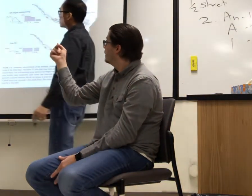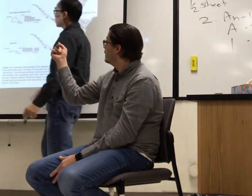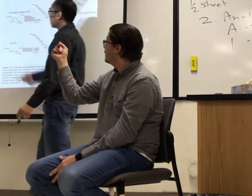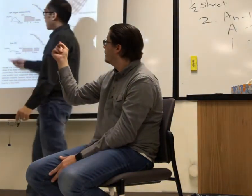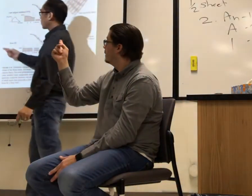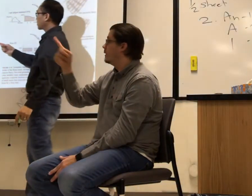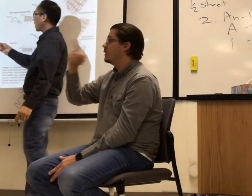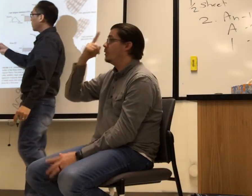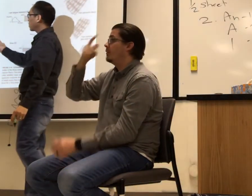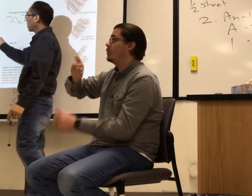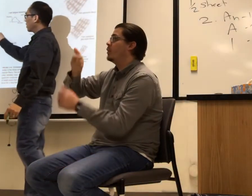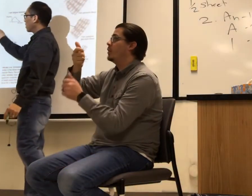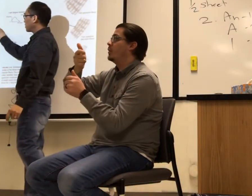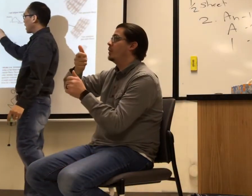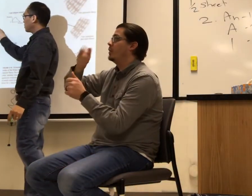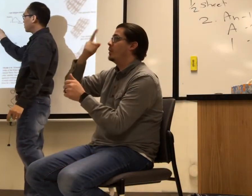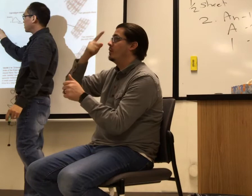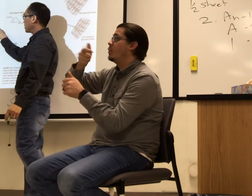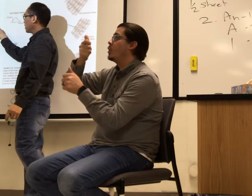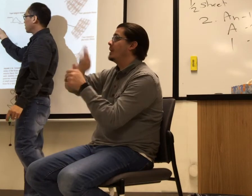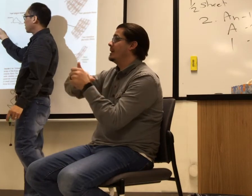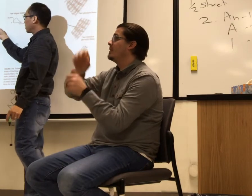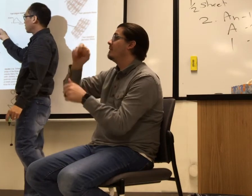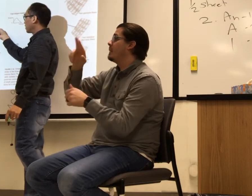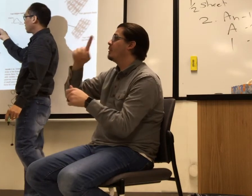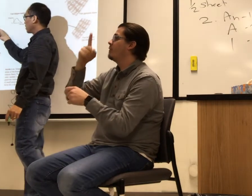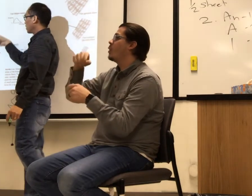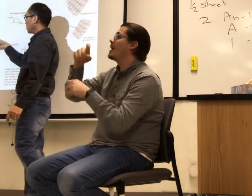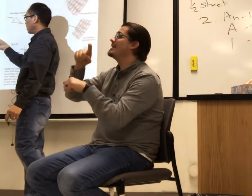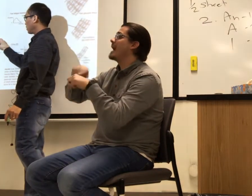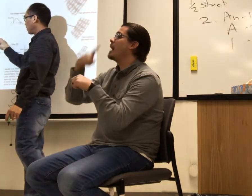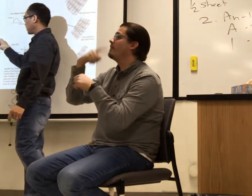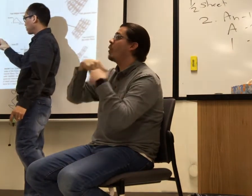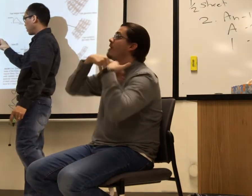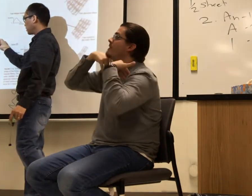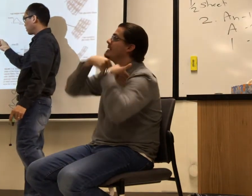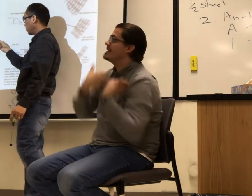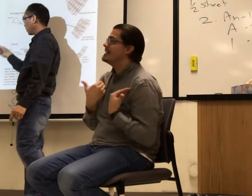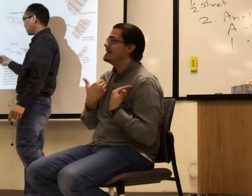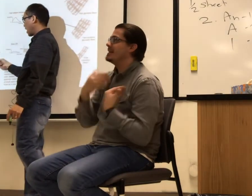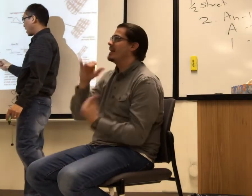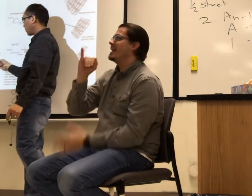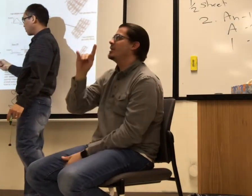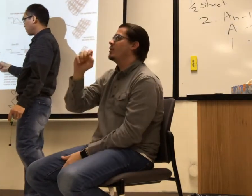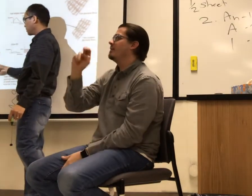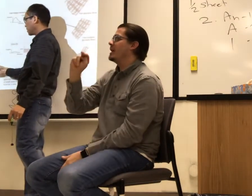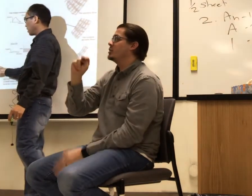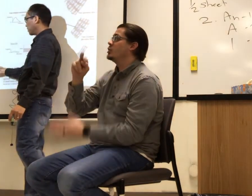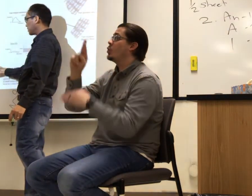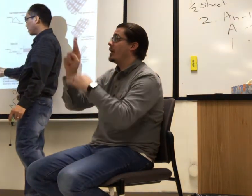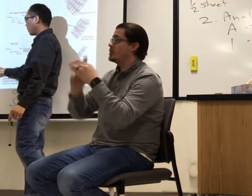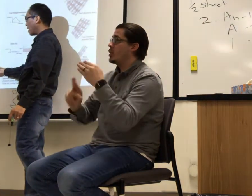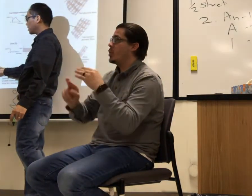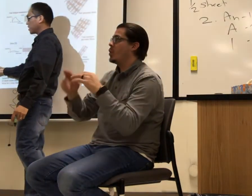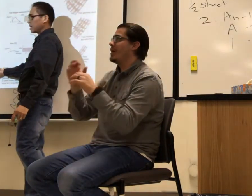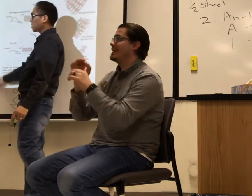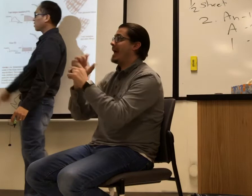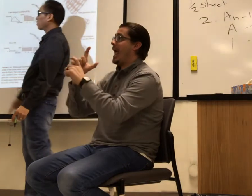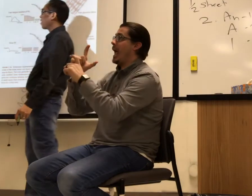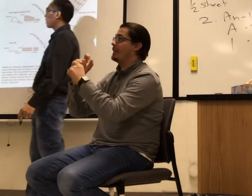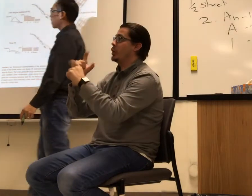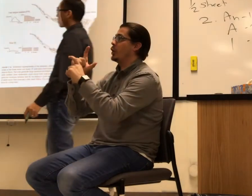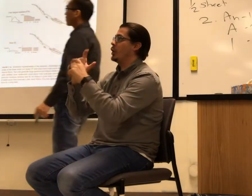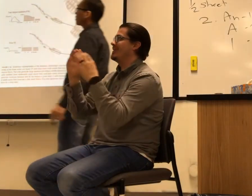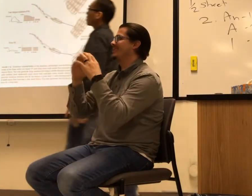for each fiber type, time to fatigue, the innervation ratio, the diameter, and the cell body size